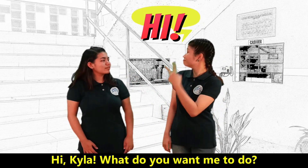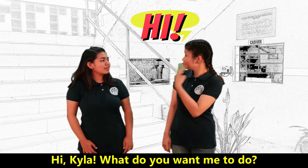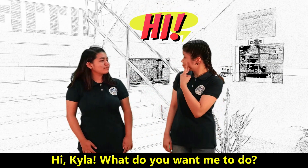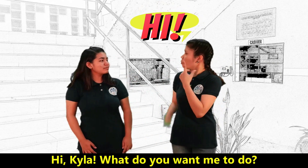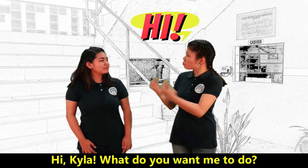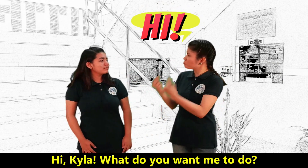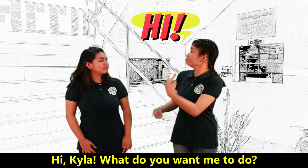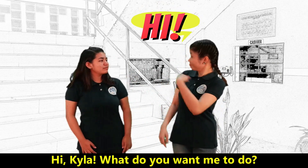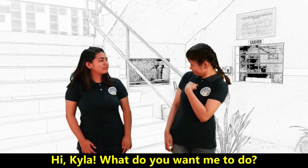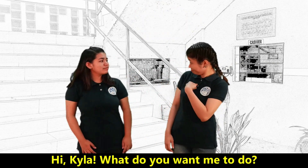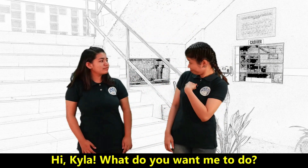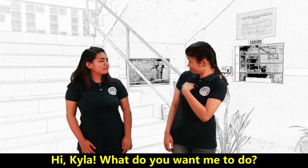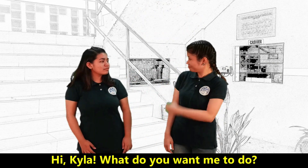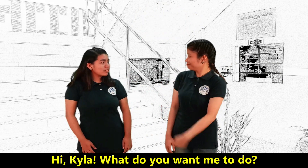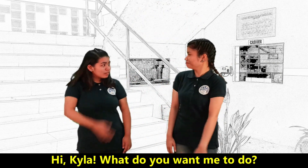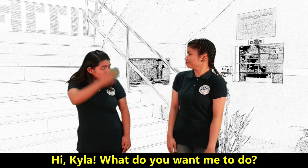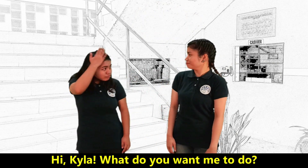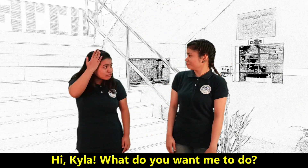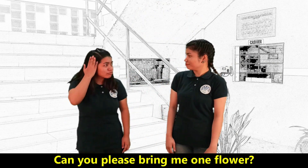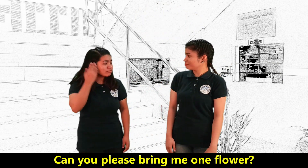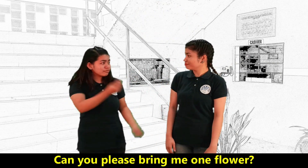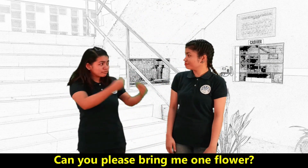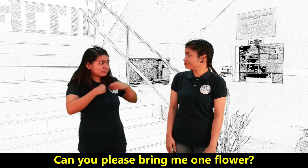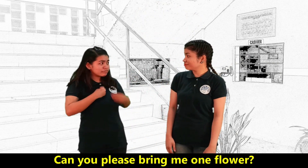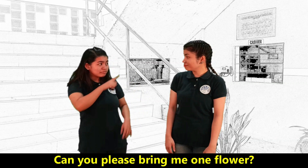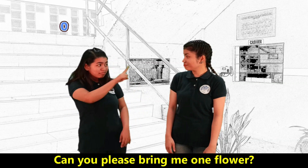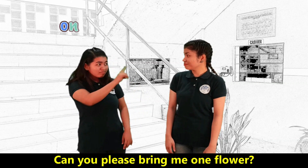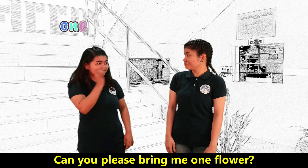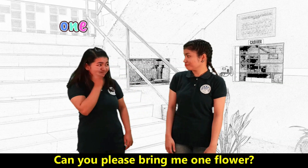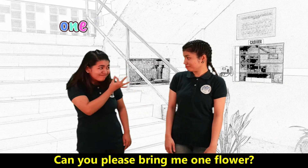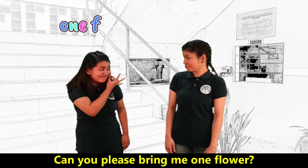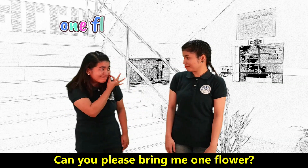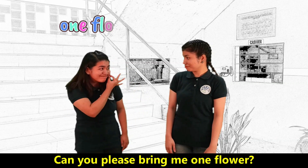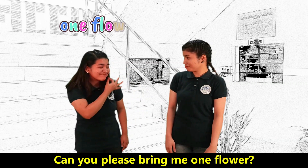Hi, Kyla, what do you want me to do? Can you please bring me one flower?